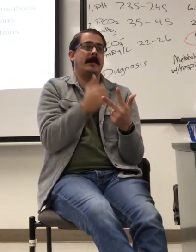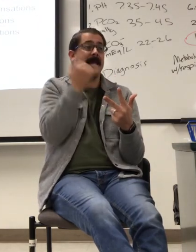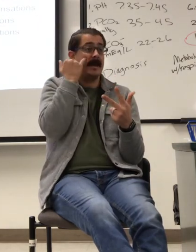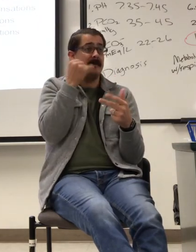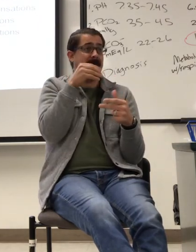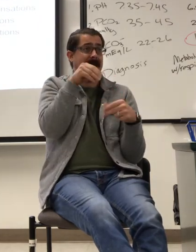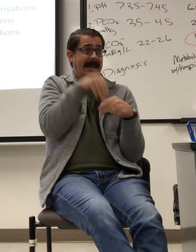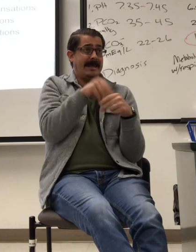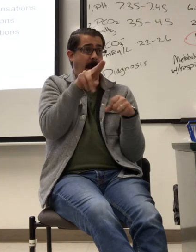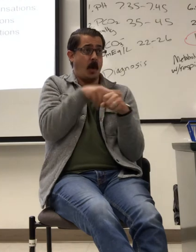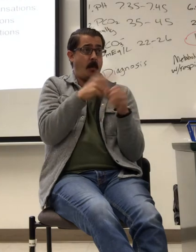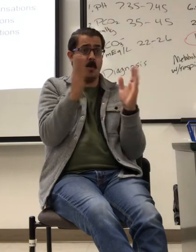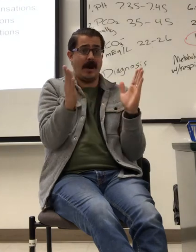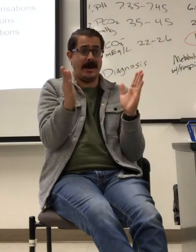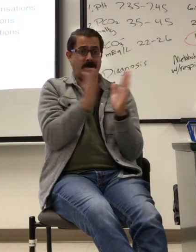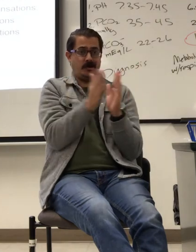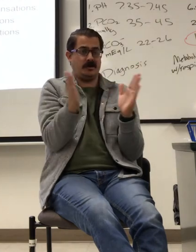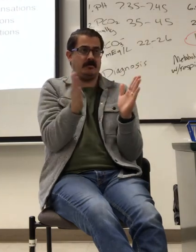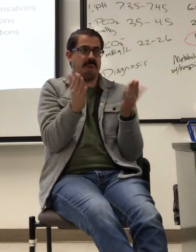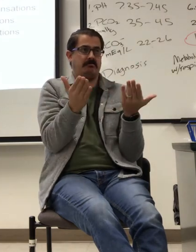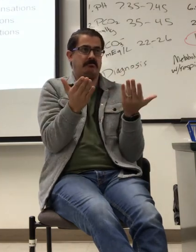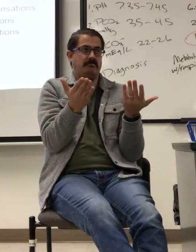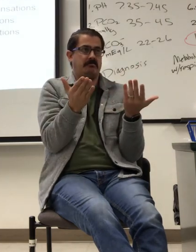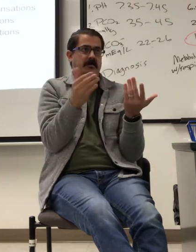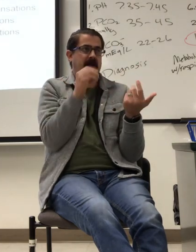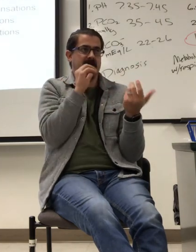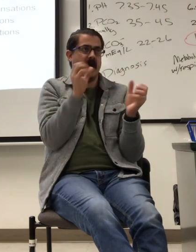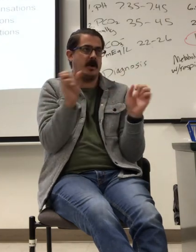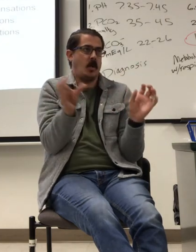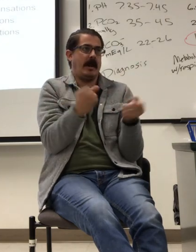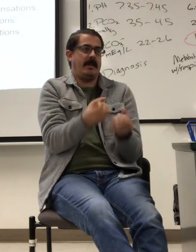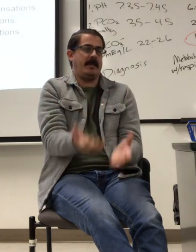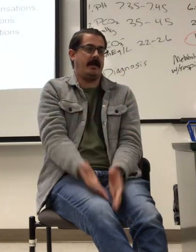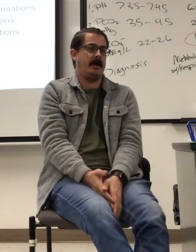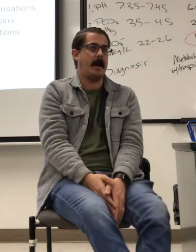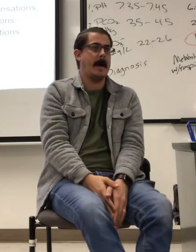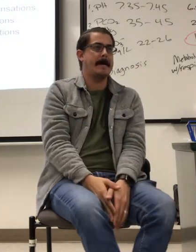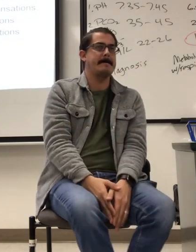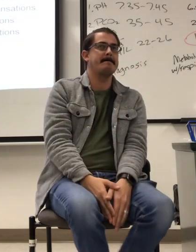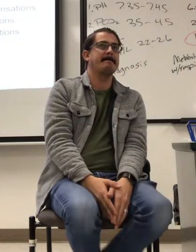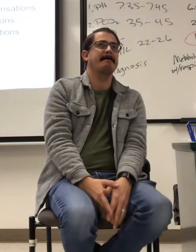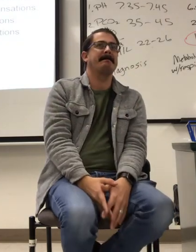the normal range, it's not doing anything.